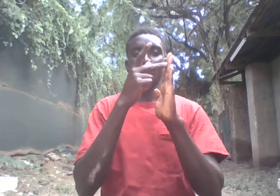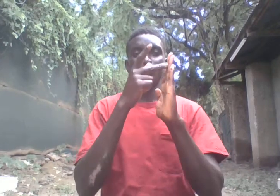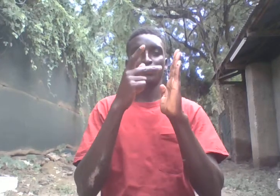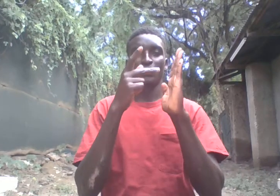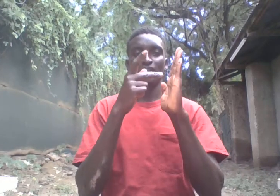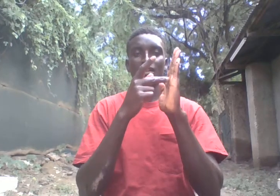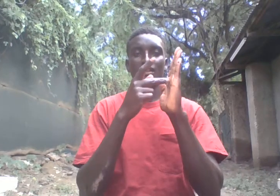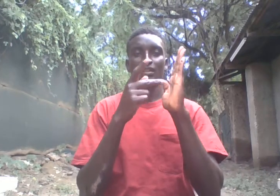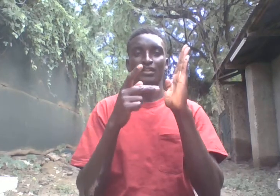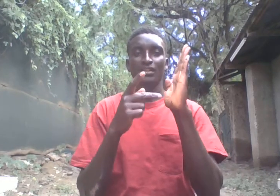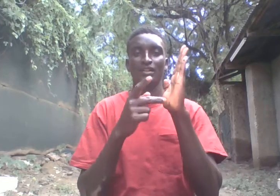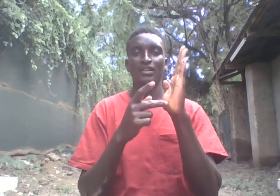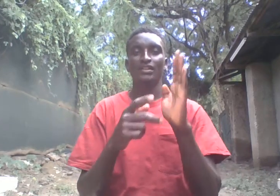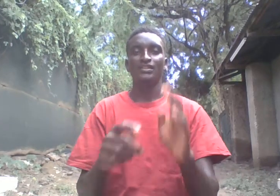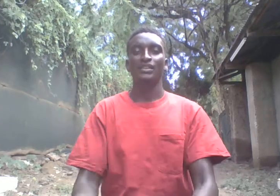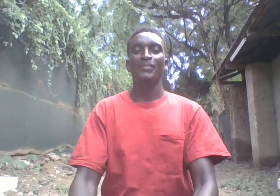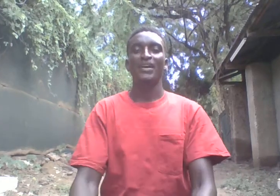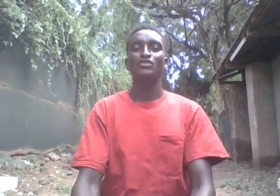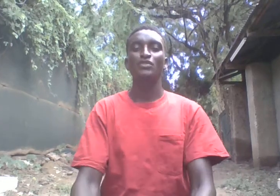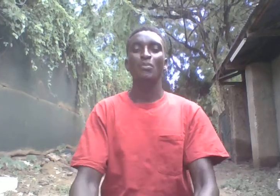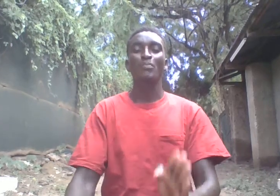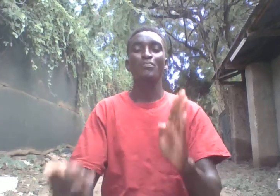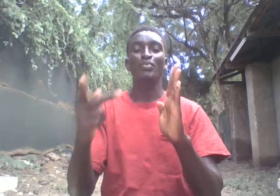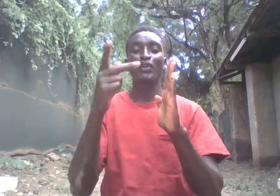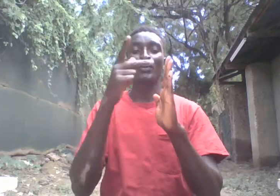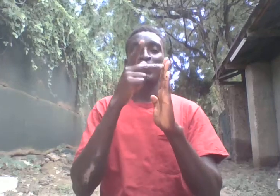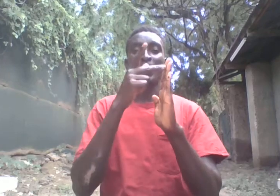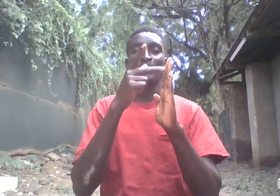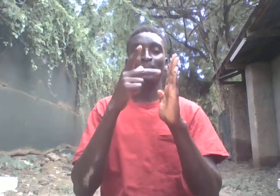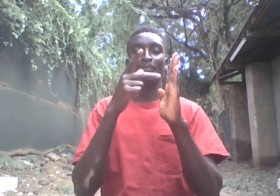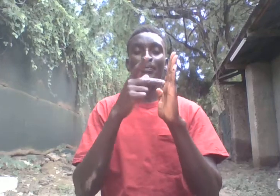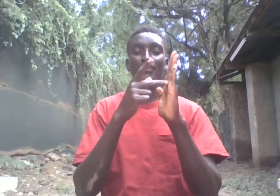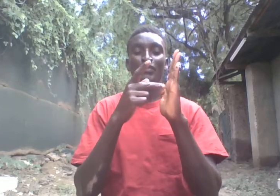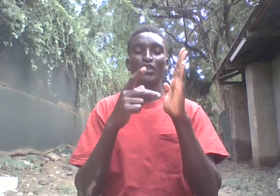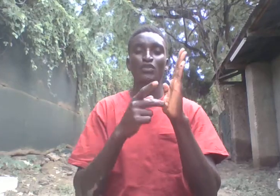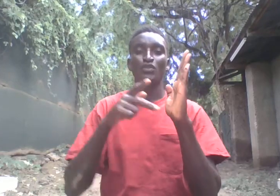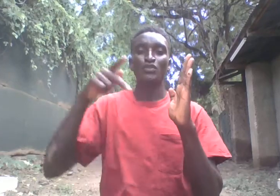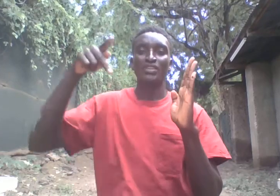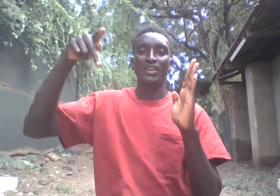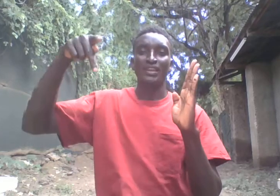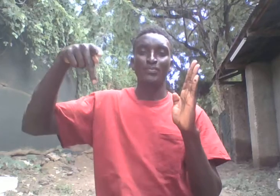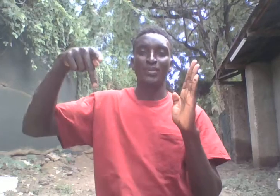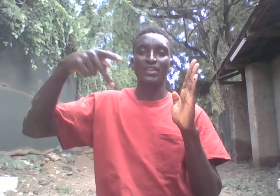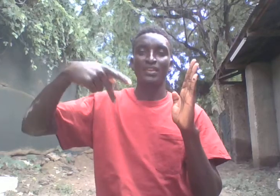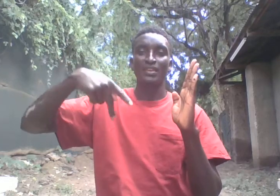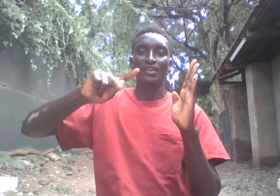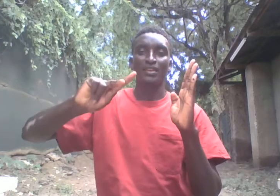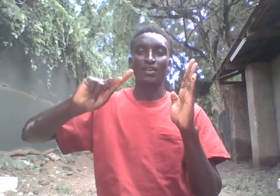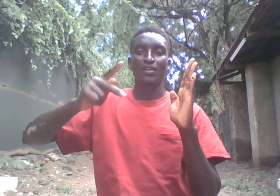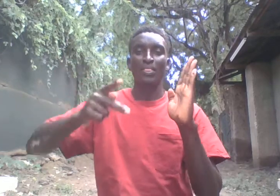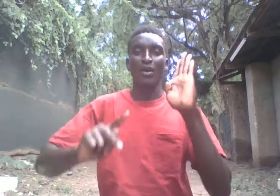Schedule. Same as program. You use letter P on the open